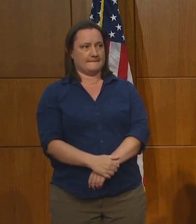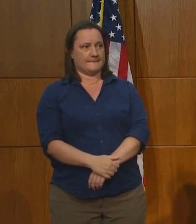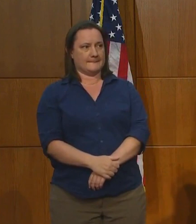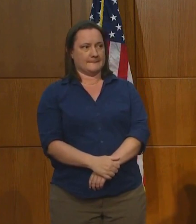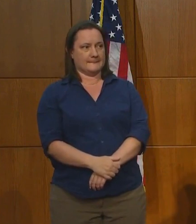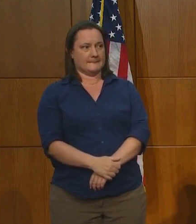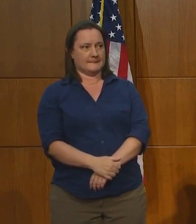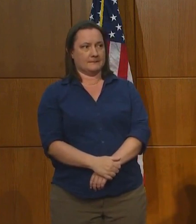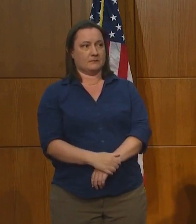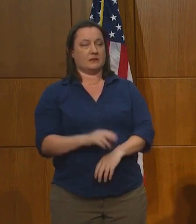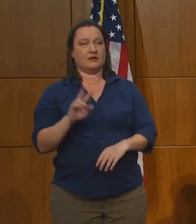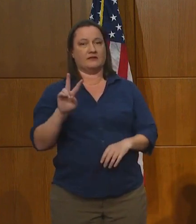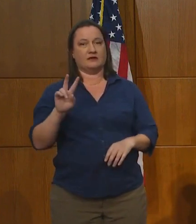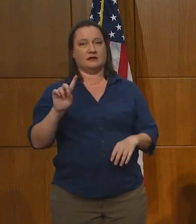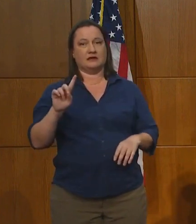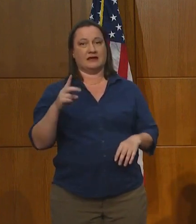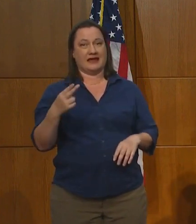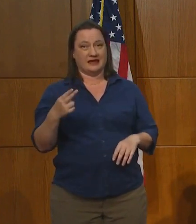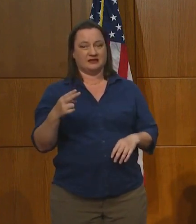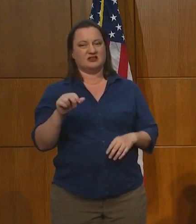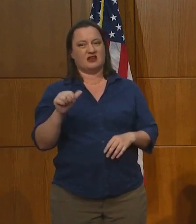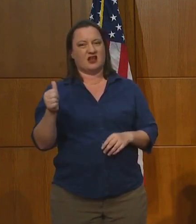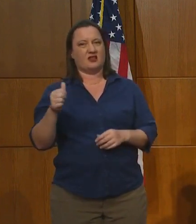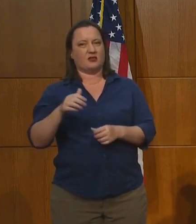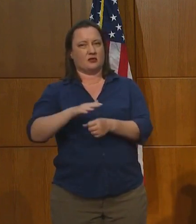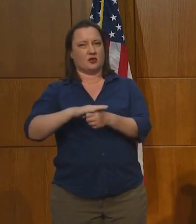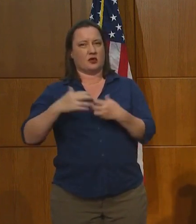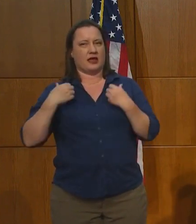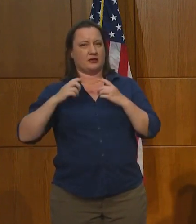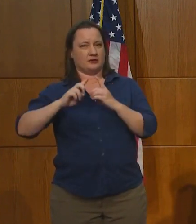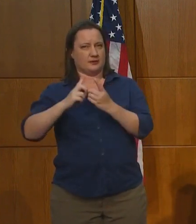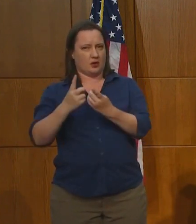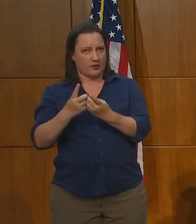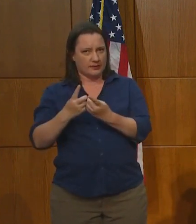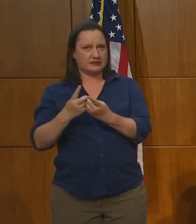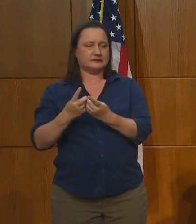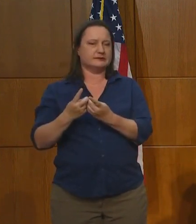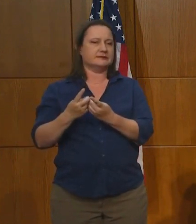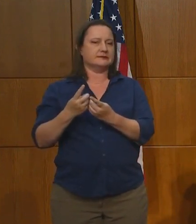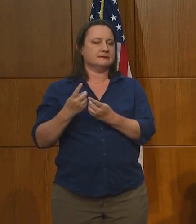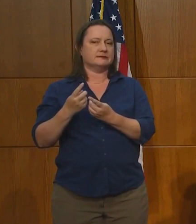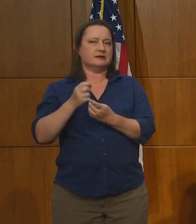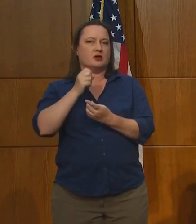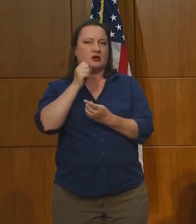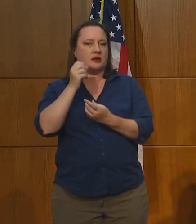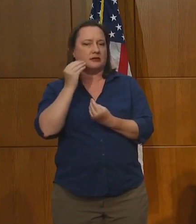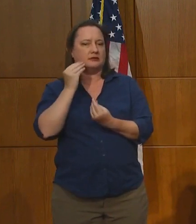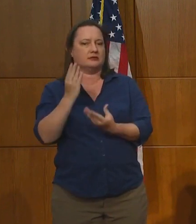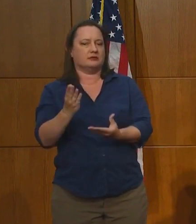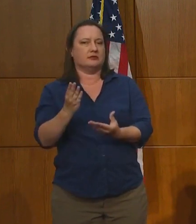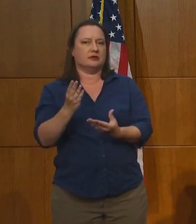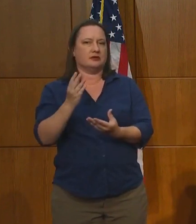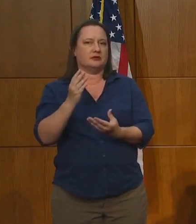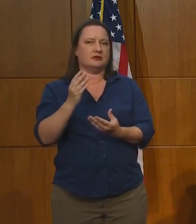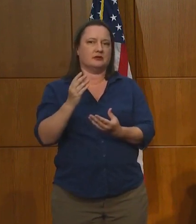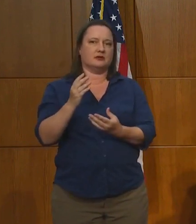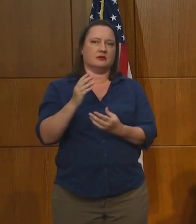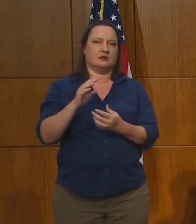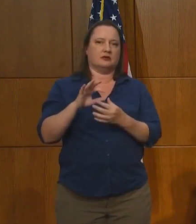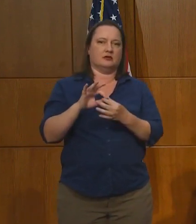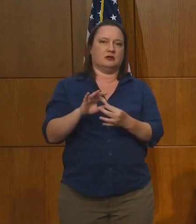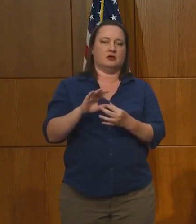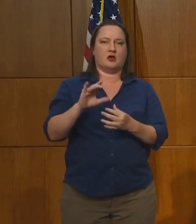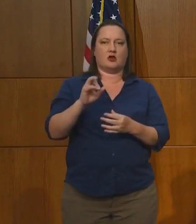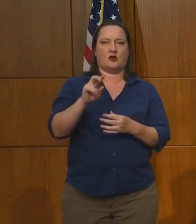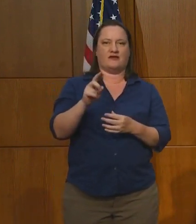Health departments we're hearing are still refusing to release detailed information about COVID-19 outbreaks in areas like